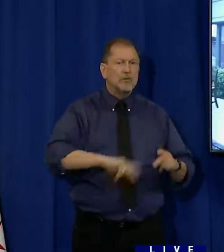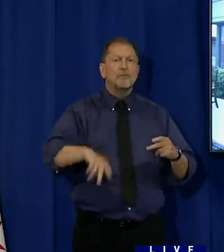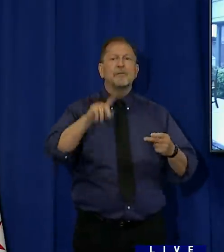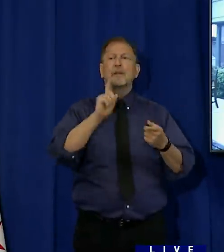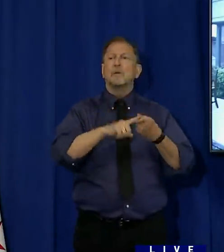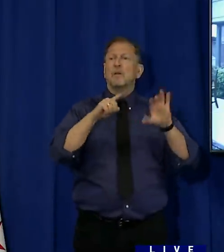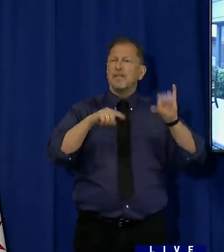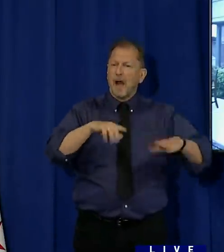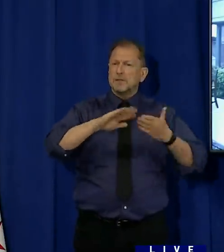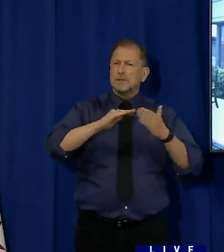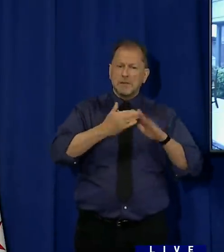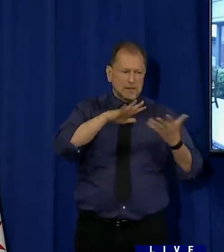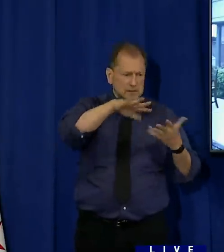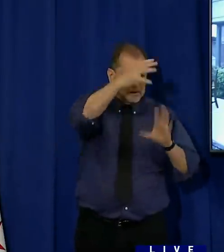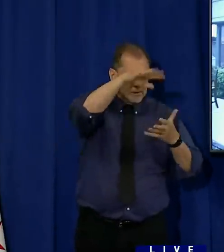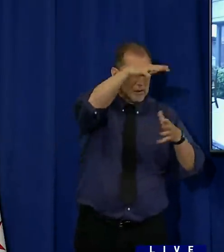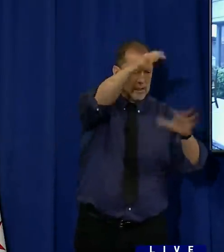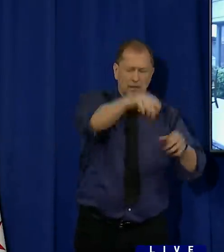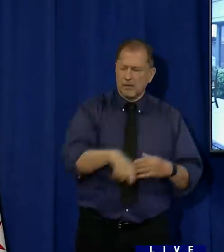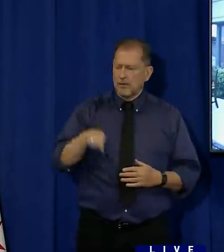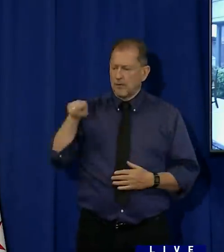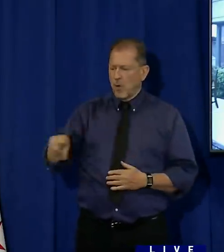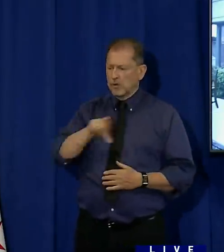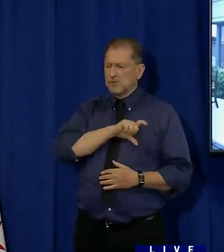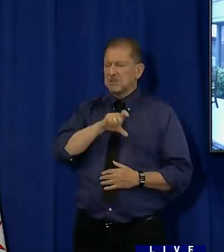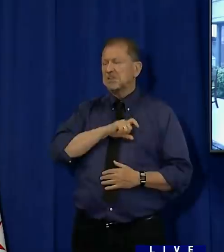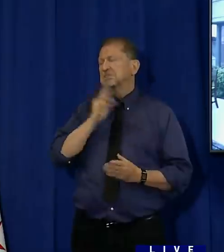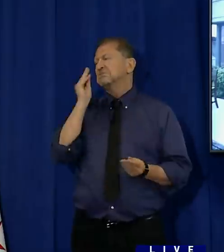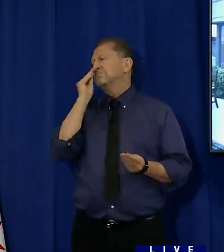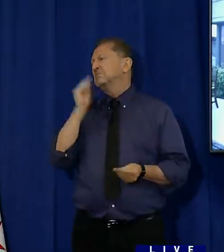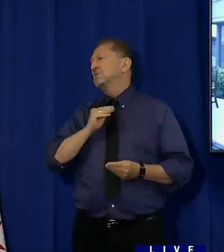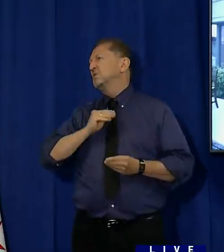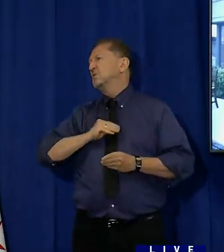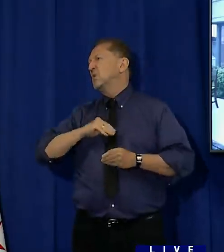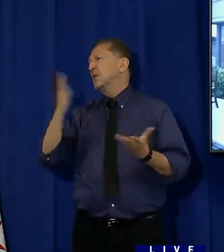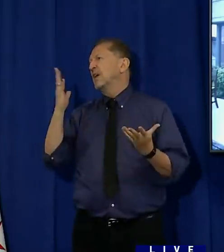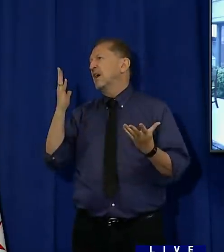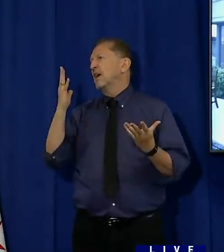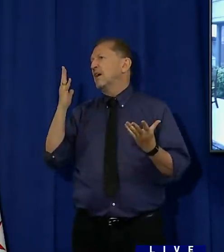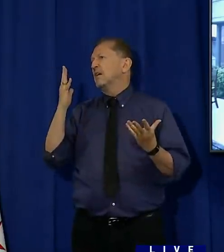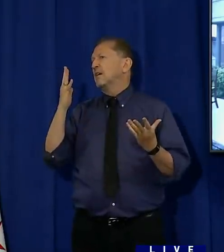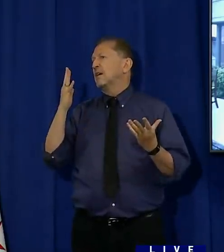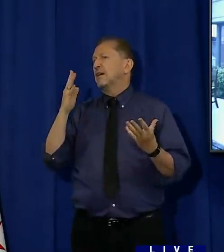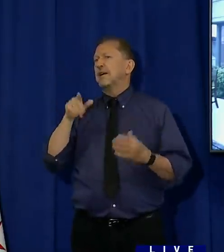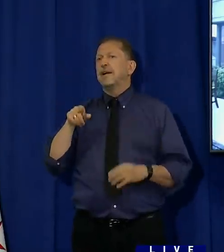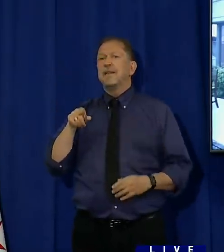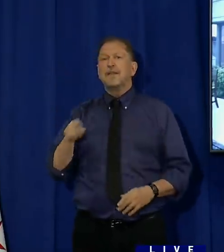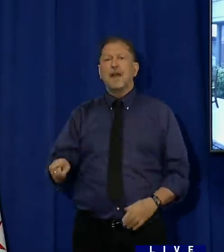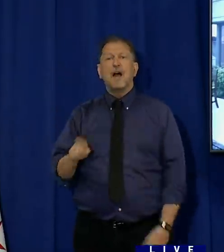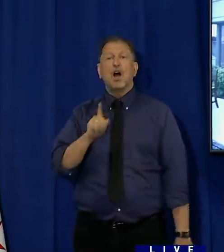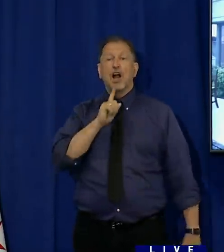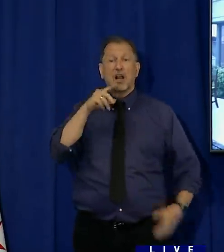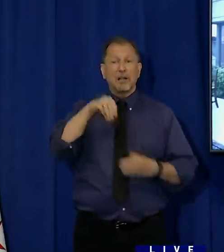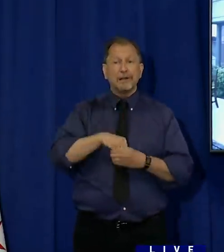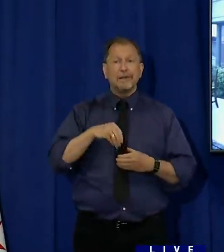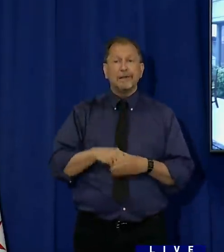city. They didn't care. They absolutely didn't care.